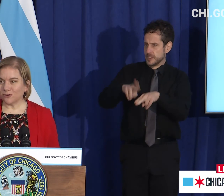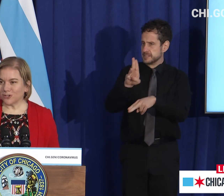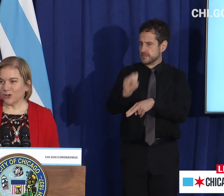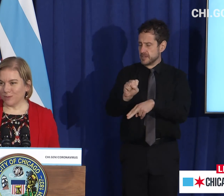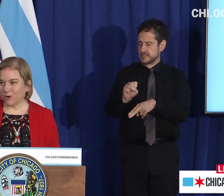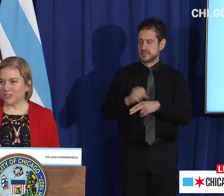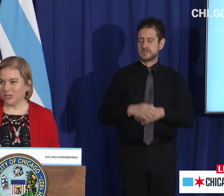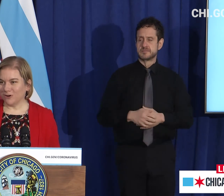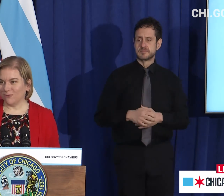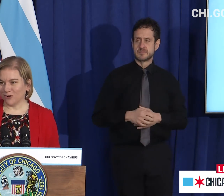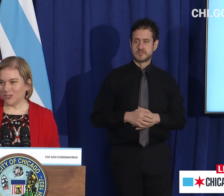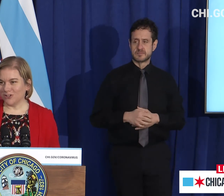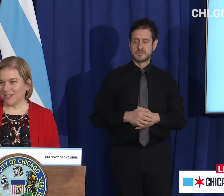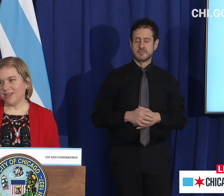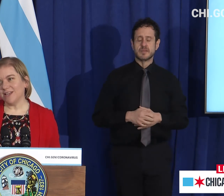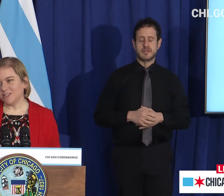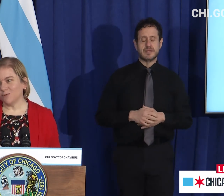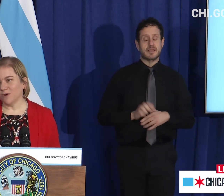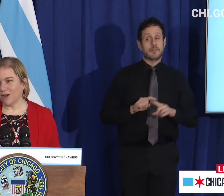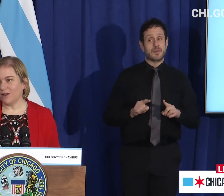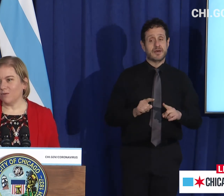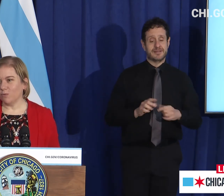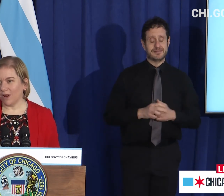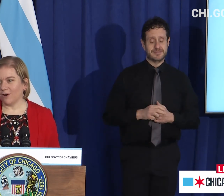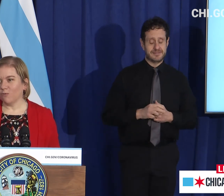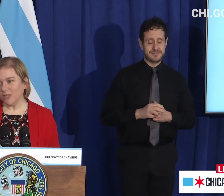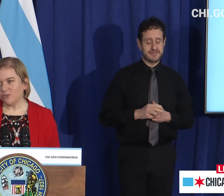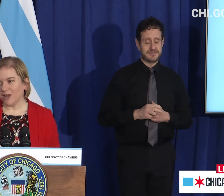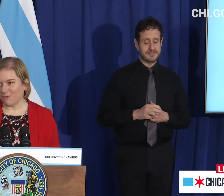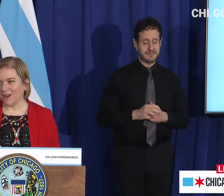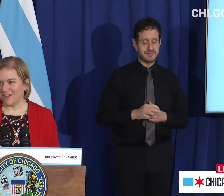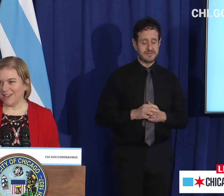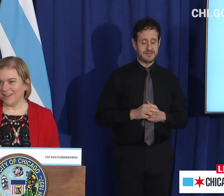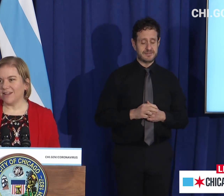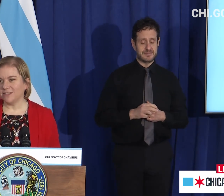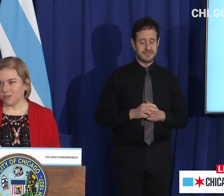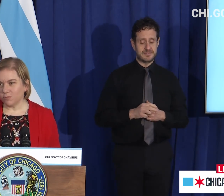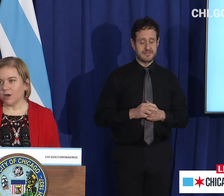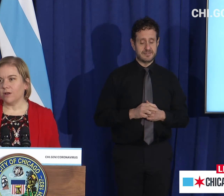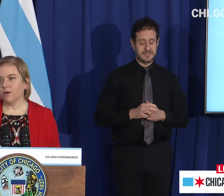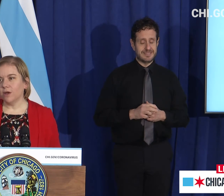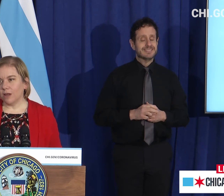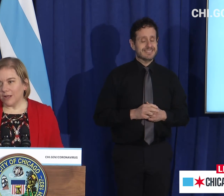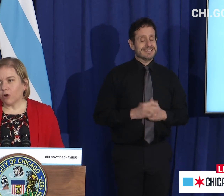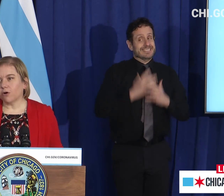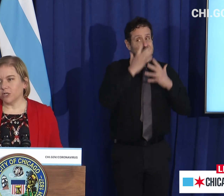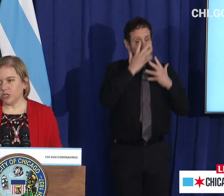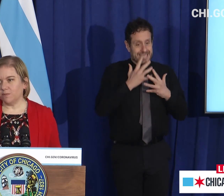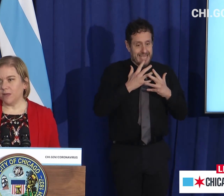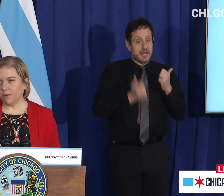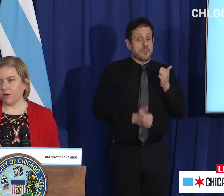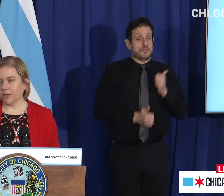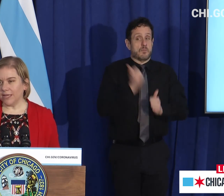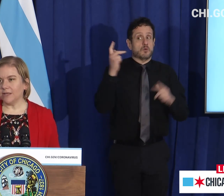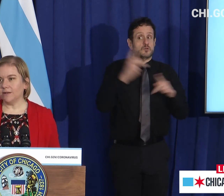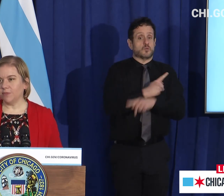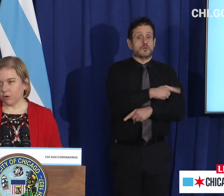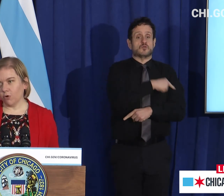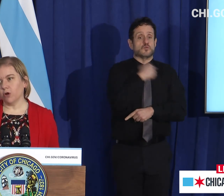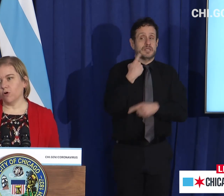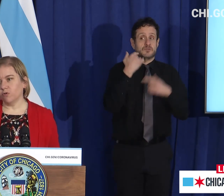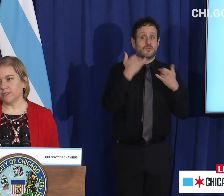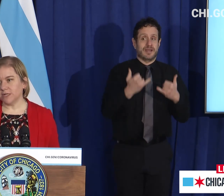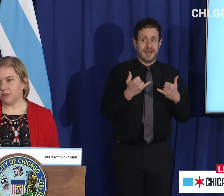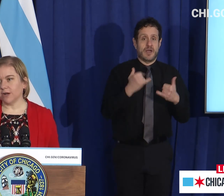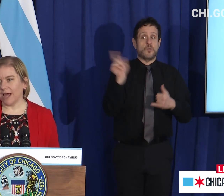The surgical approach here, unfortunately, is the one where we do not regulate. It is the one encouraging people in their